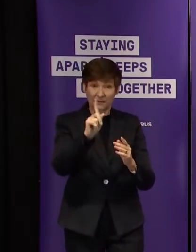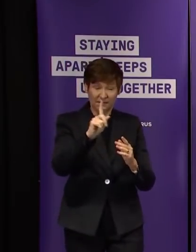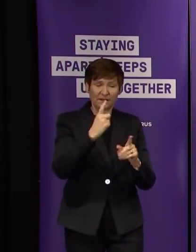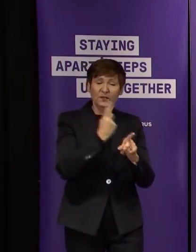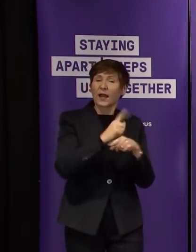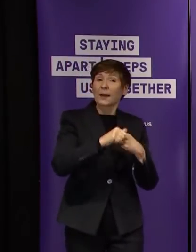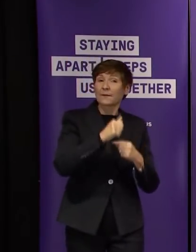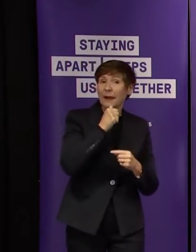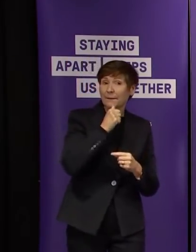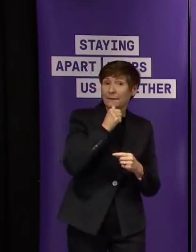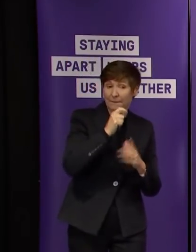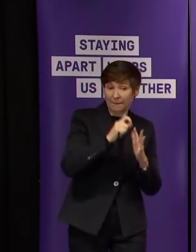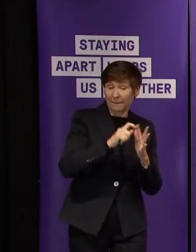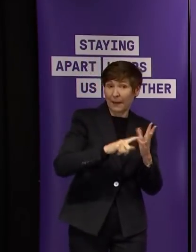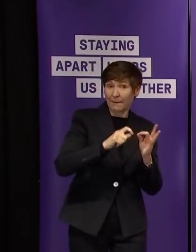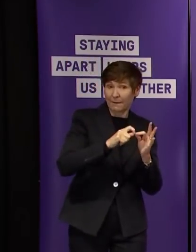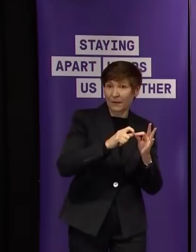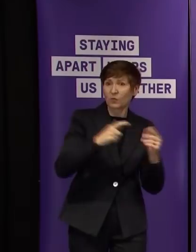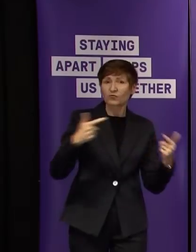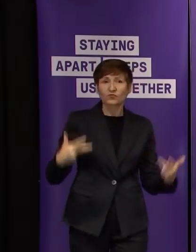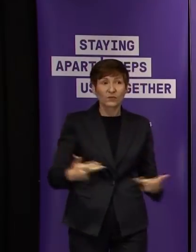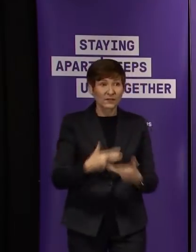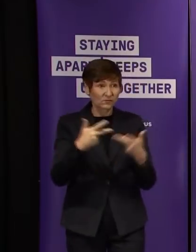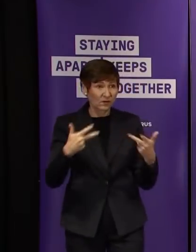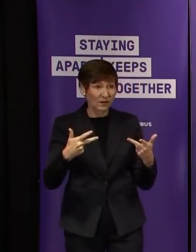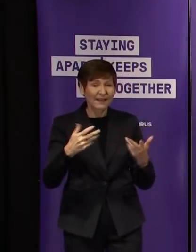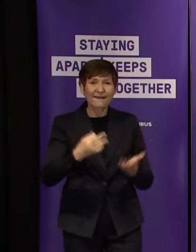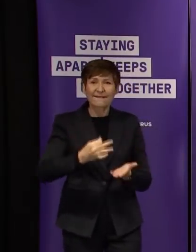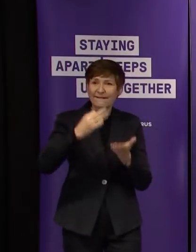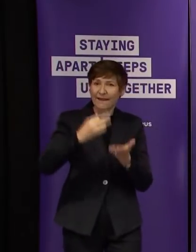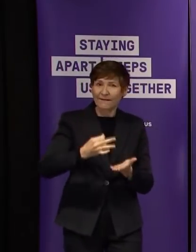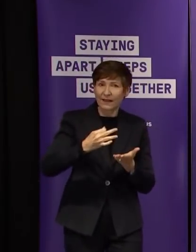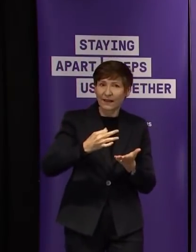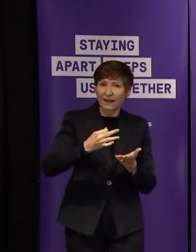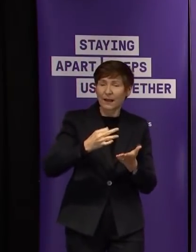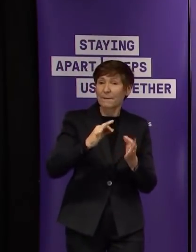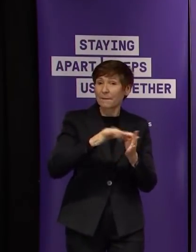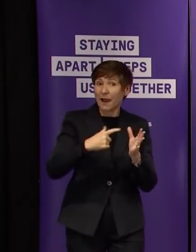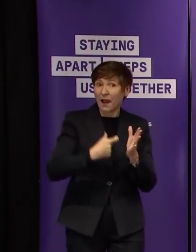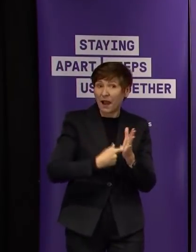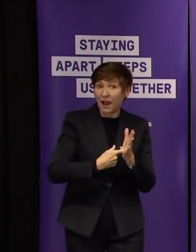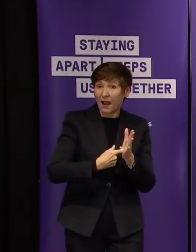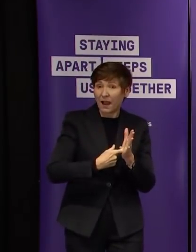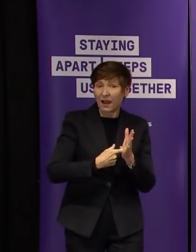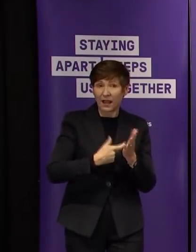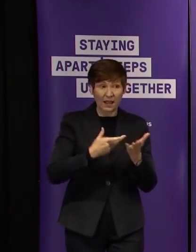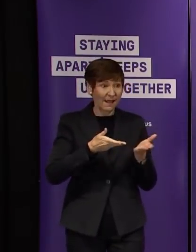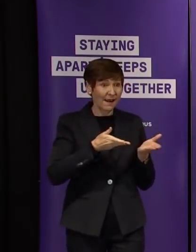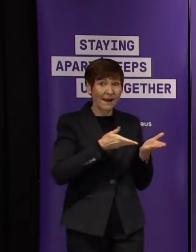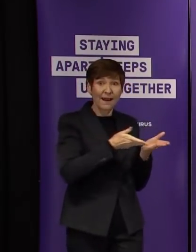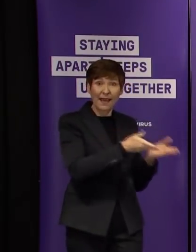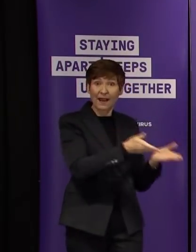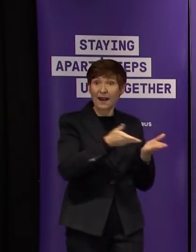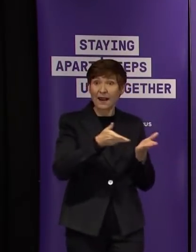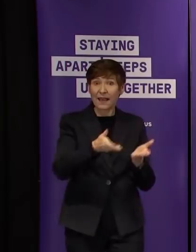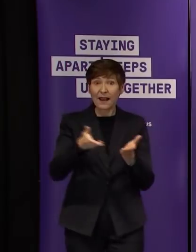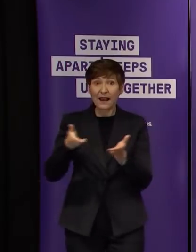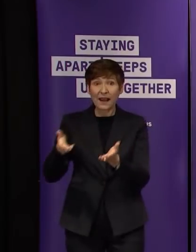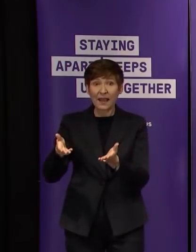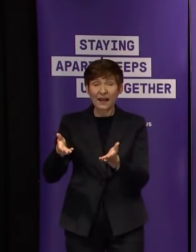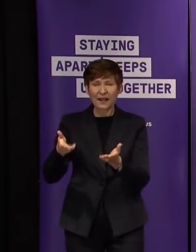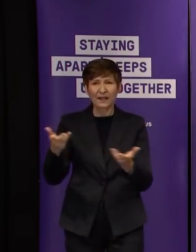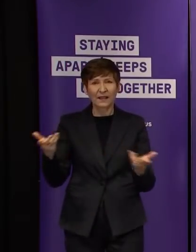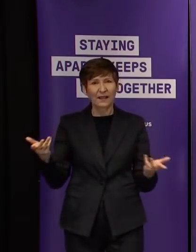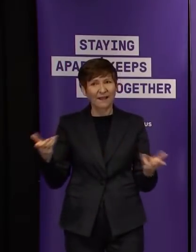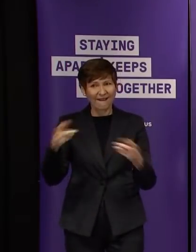restaurants, bars, there's no point having those venues open if we can't allow customers to move